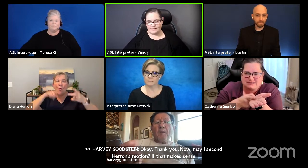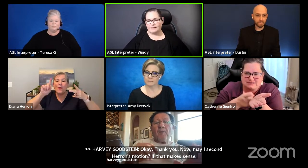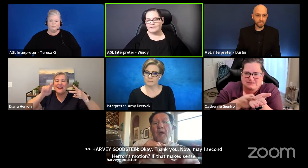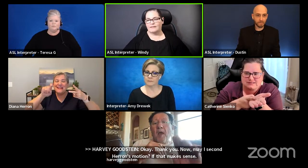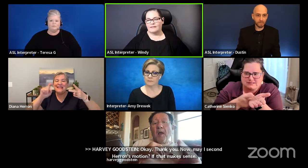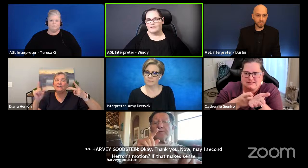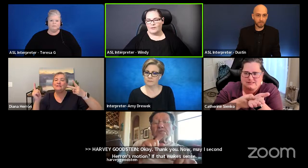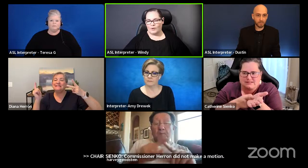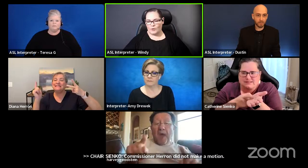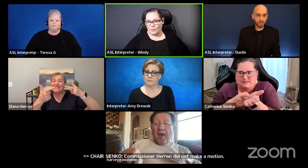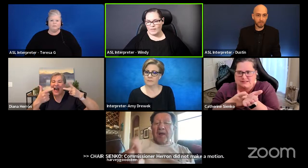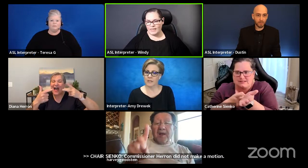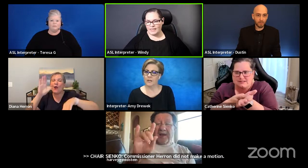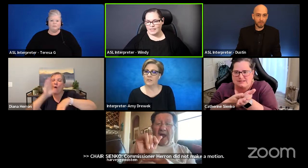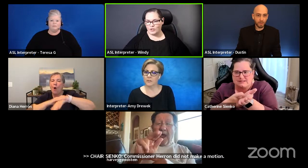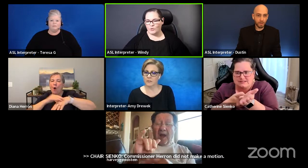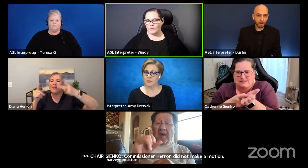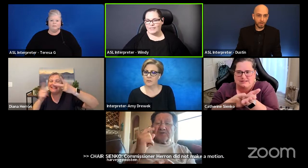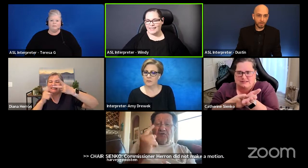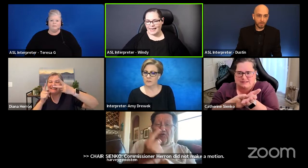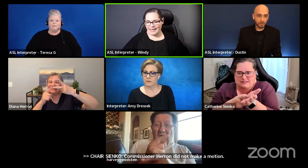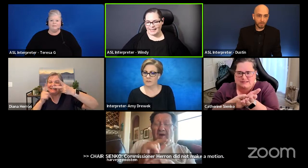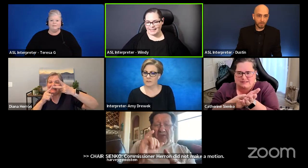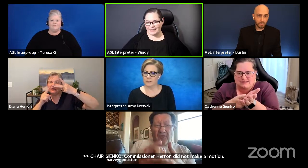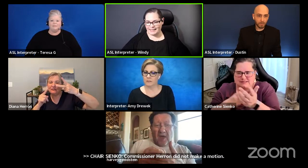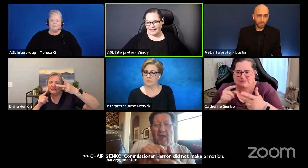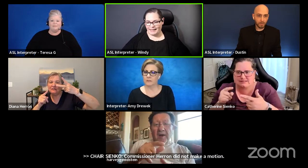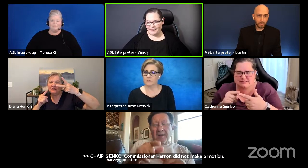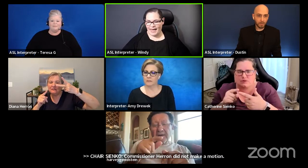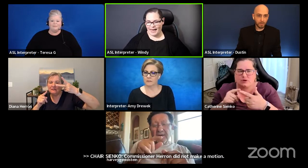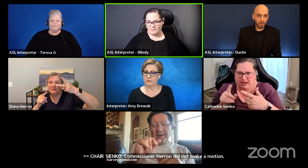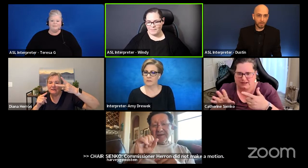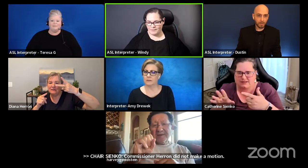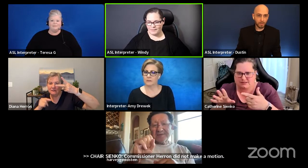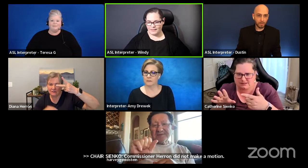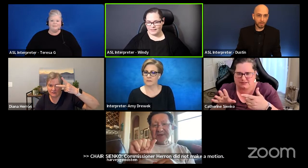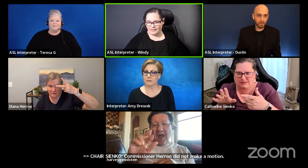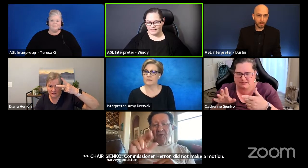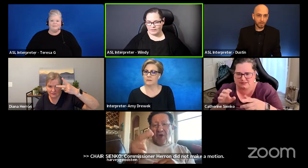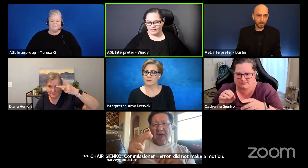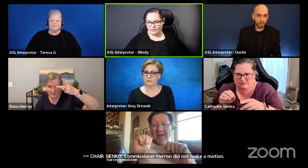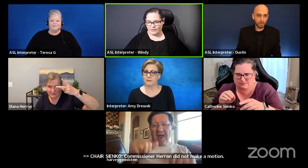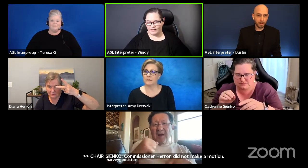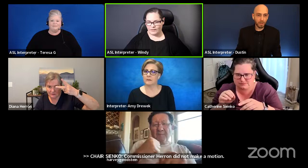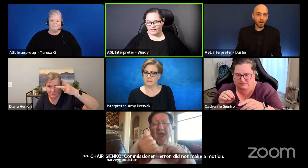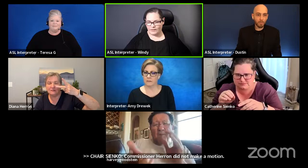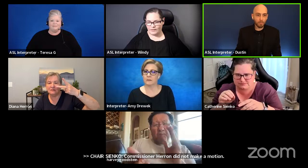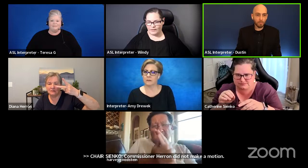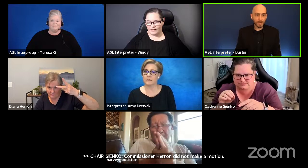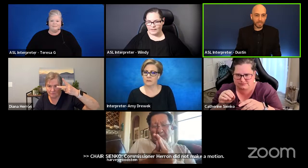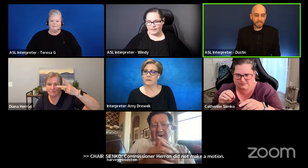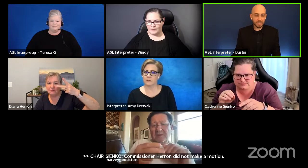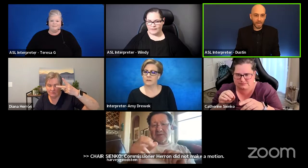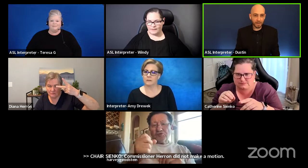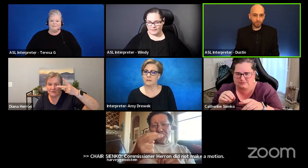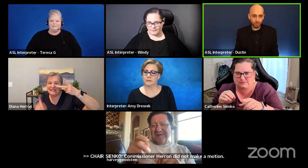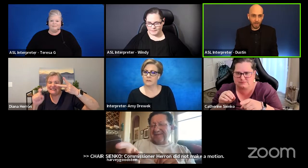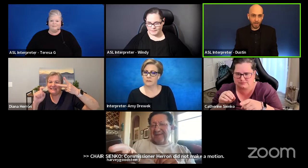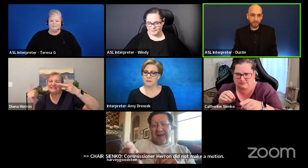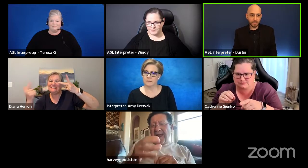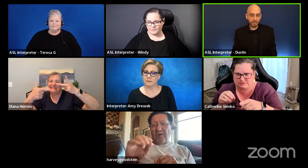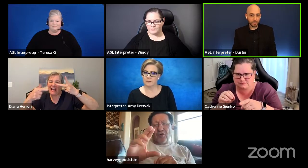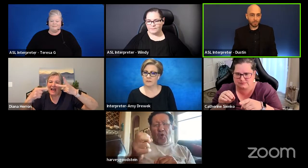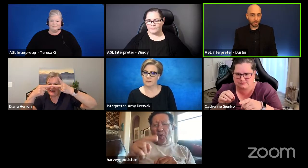yes. We need to second that amendment. But